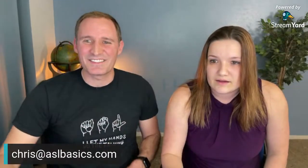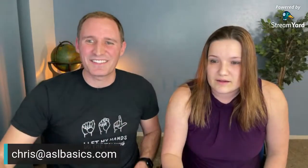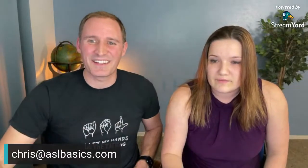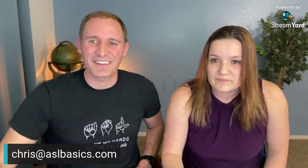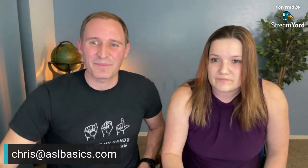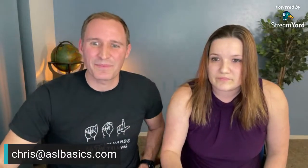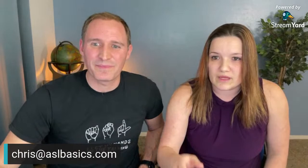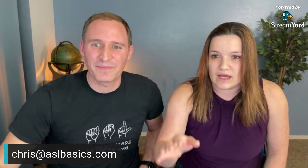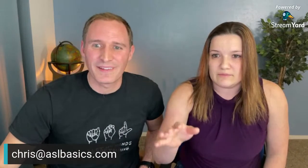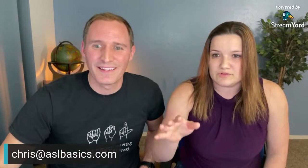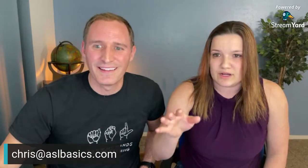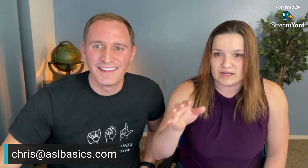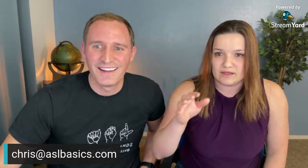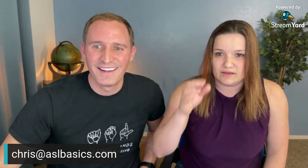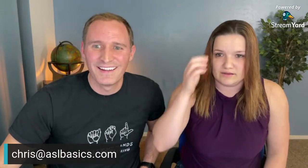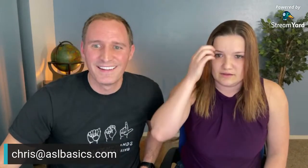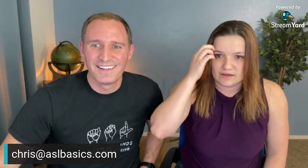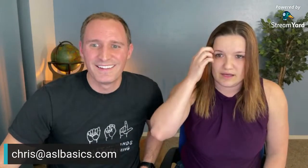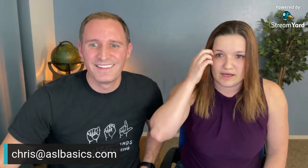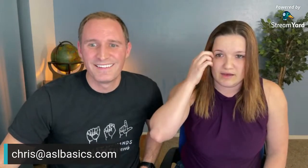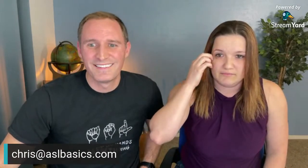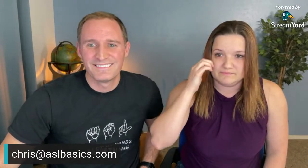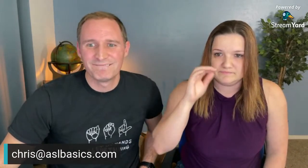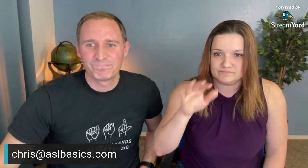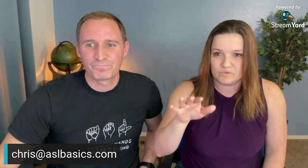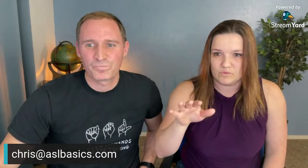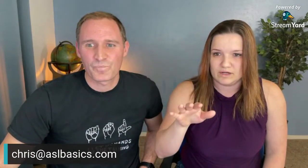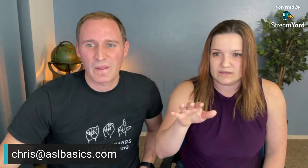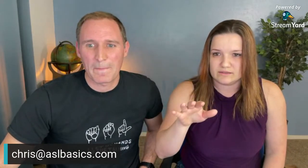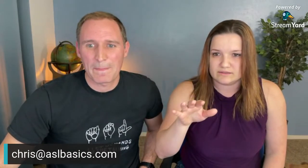see anything that... I'm trying to what?